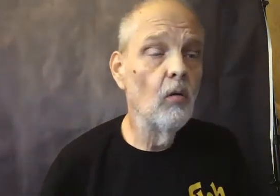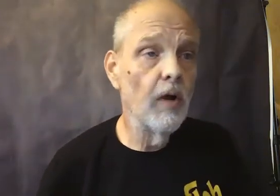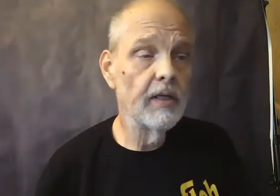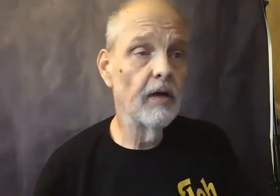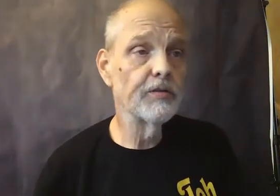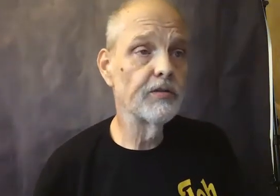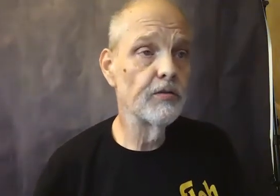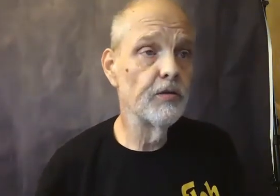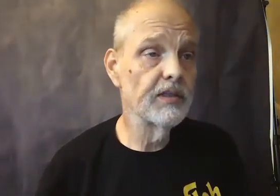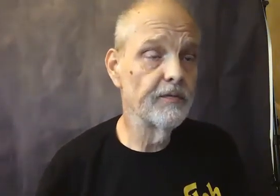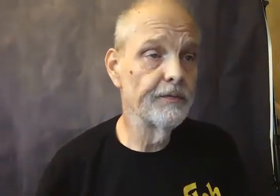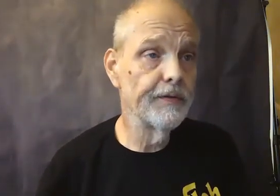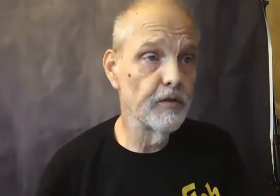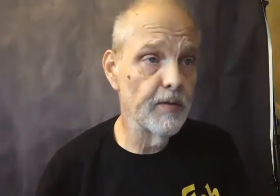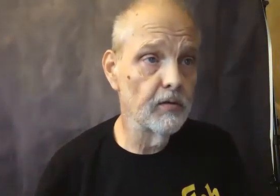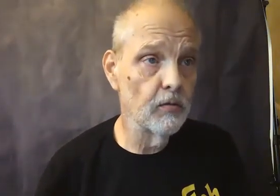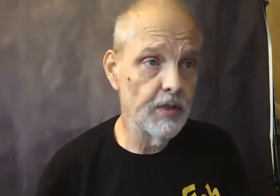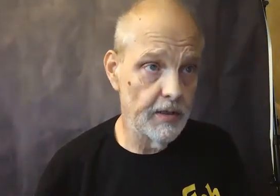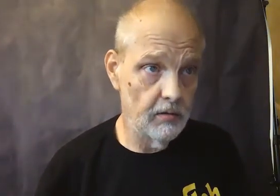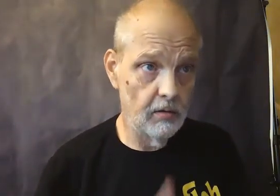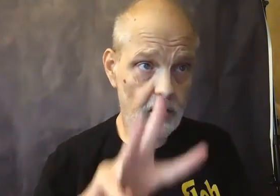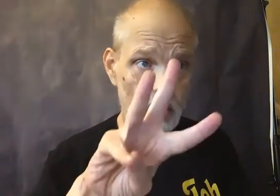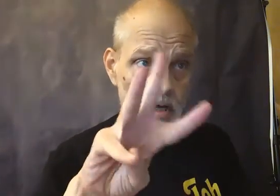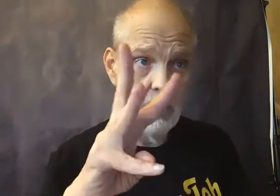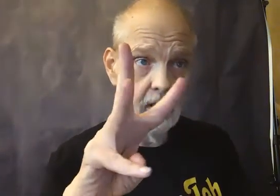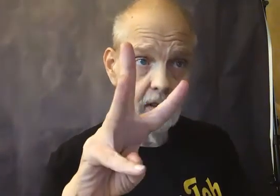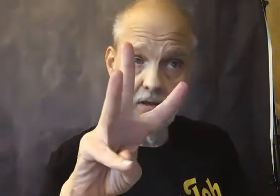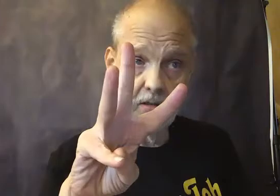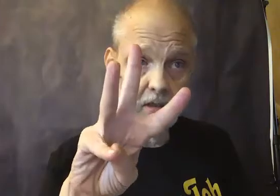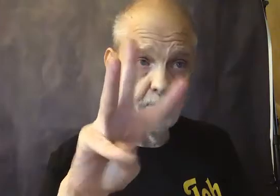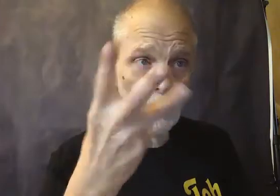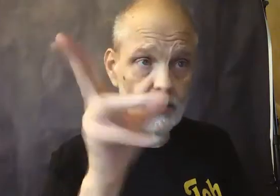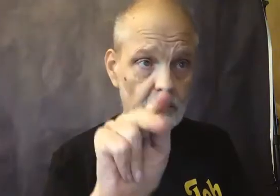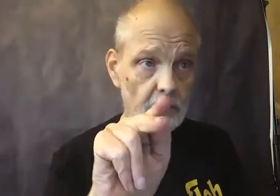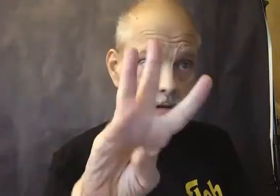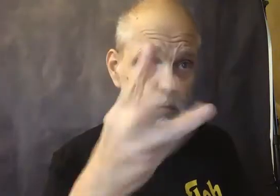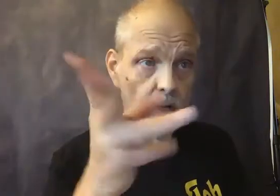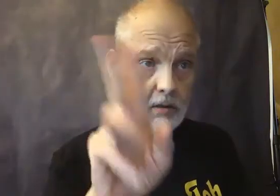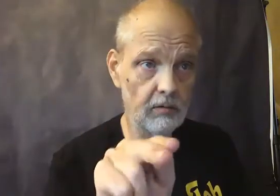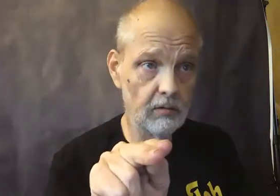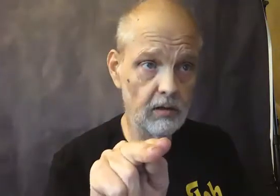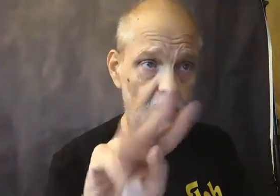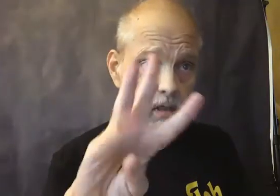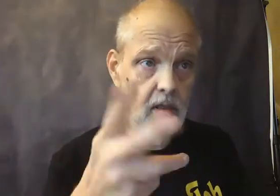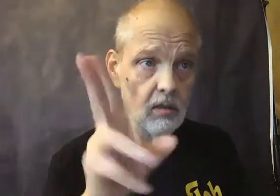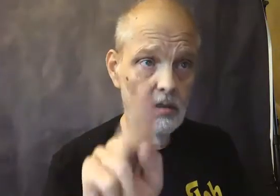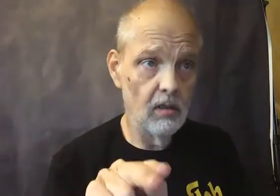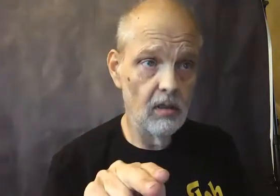When I also showed you as a finger spelled bone sign, it's just WN, when,